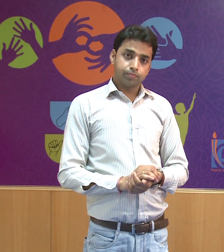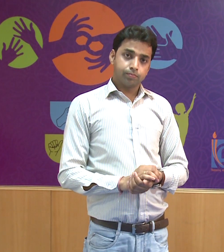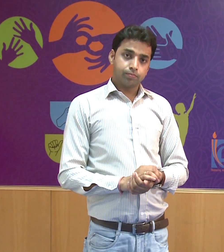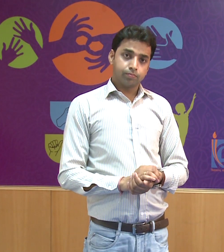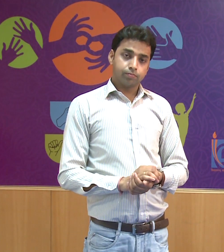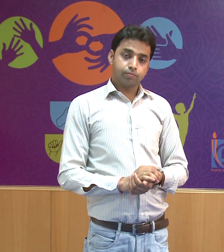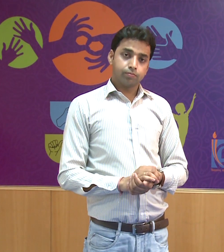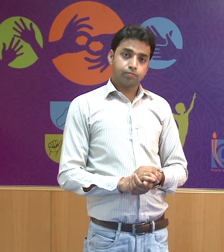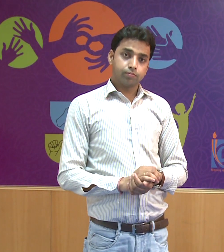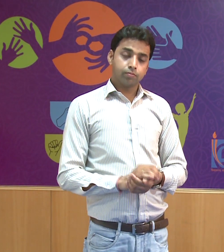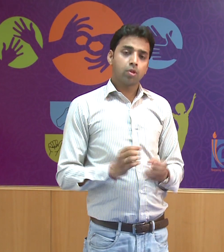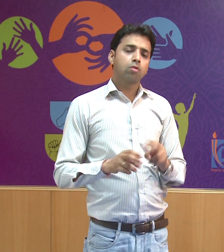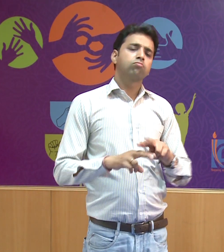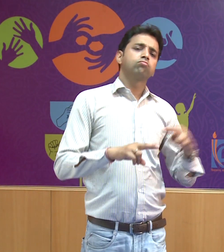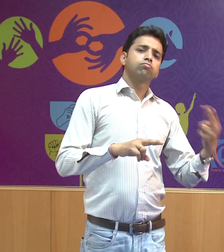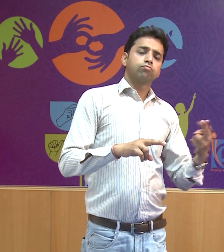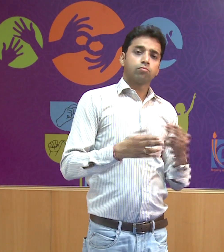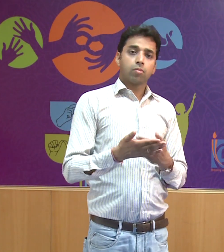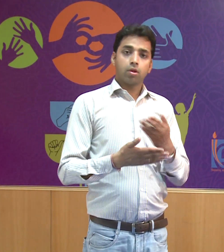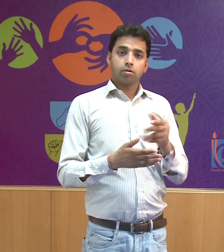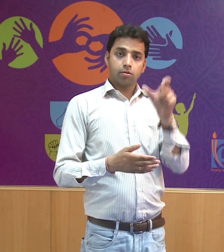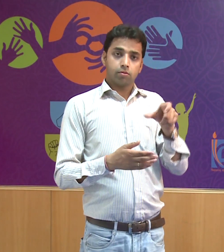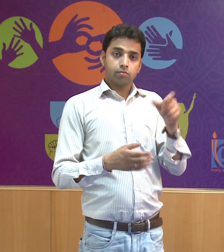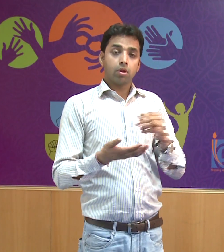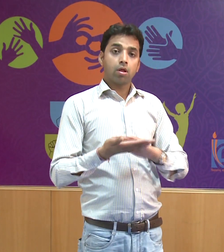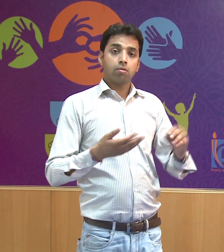while many other completely disappeared.